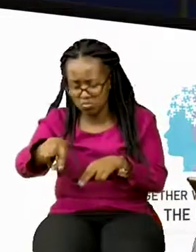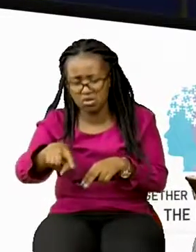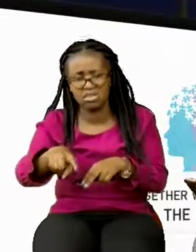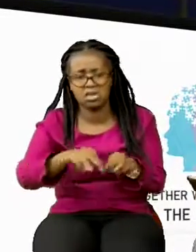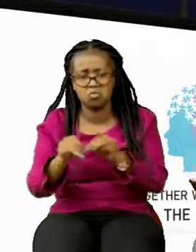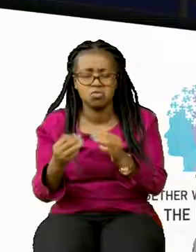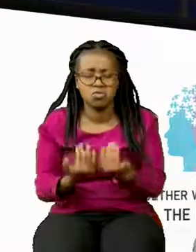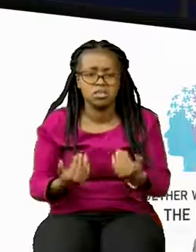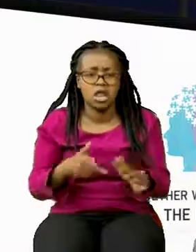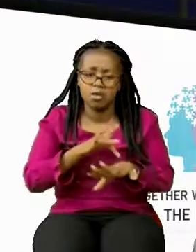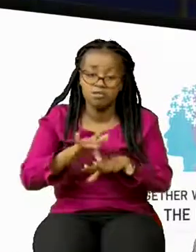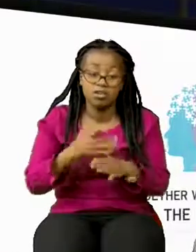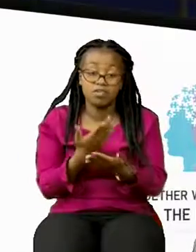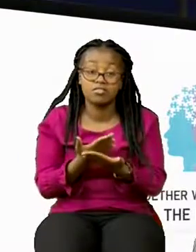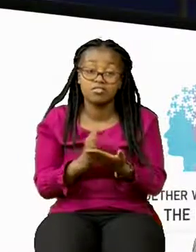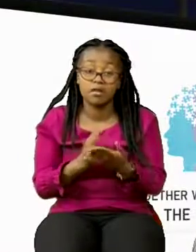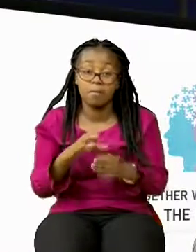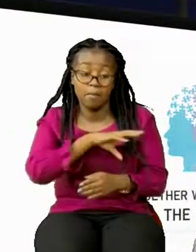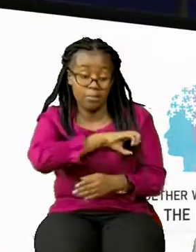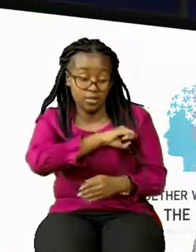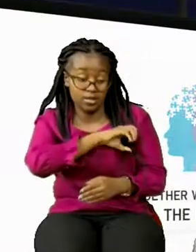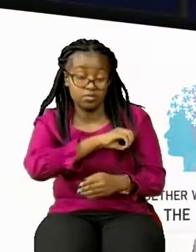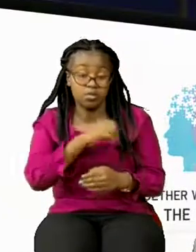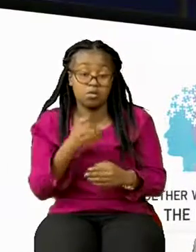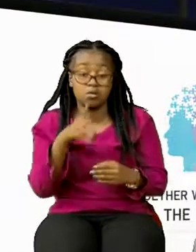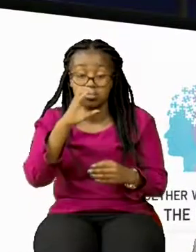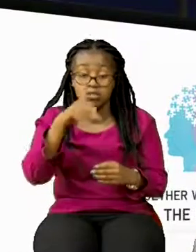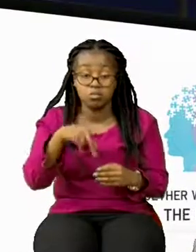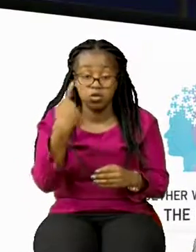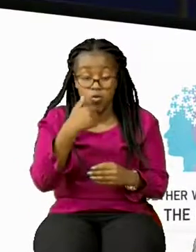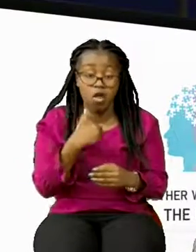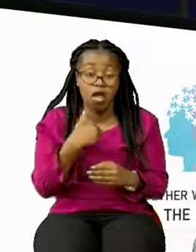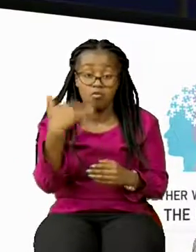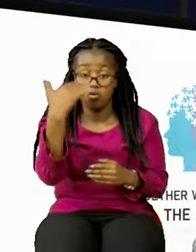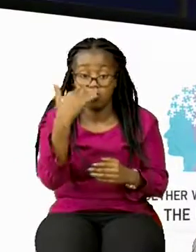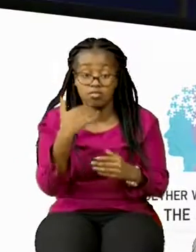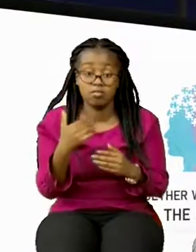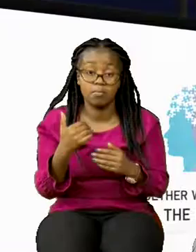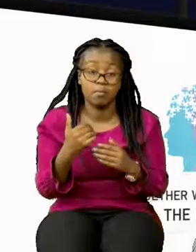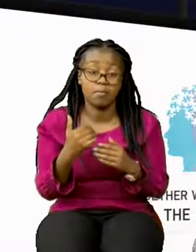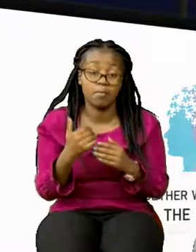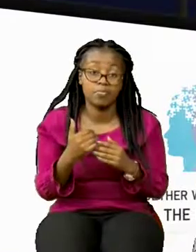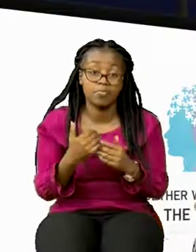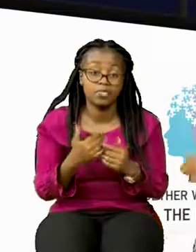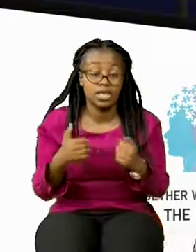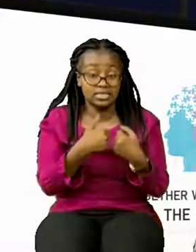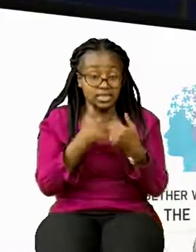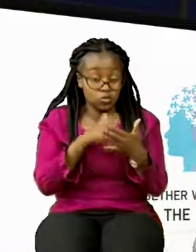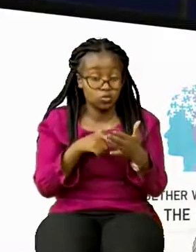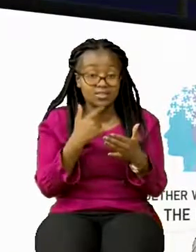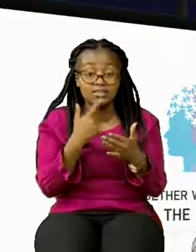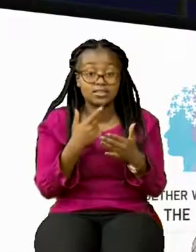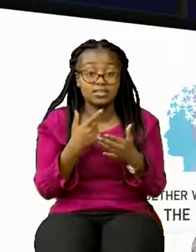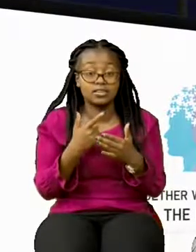affected. So you will have some patients with CP who also have autism spectrum disorder. The challenge is usually telling